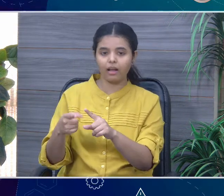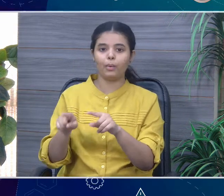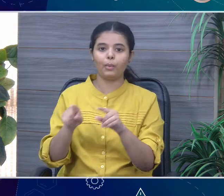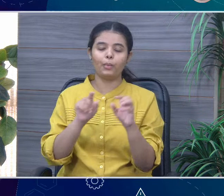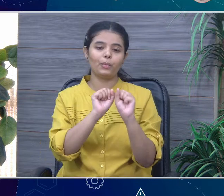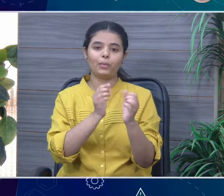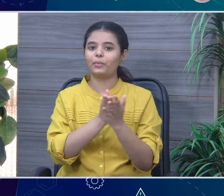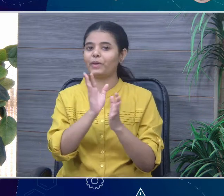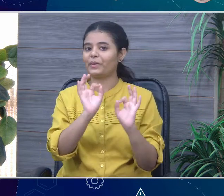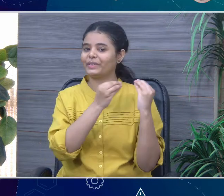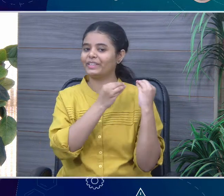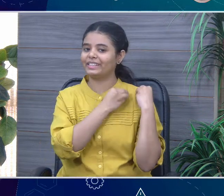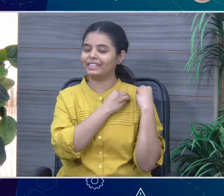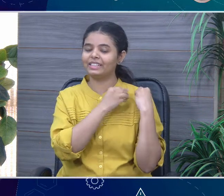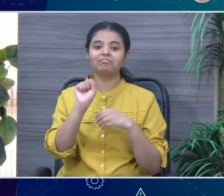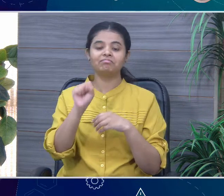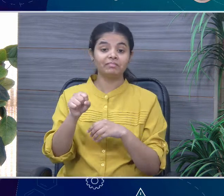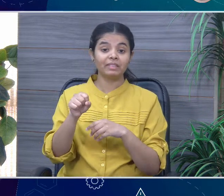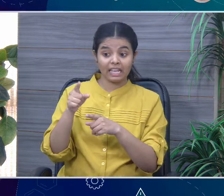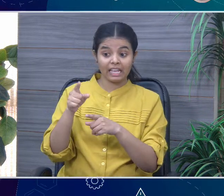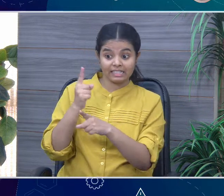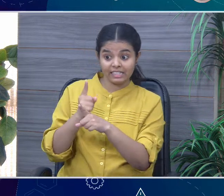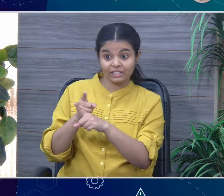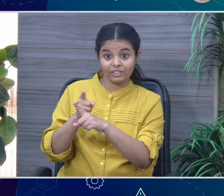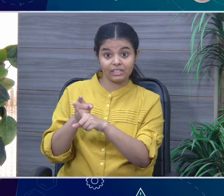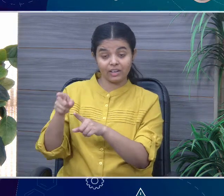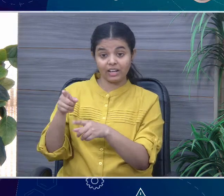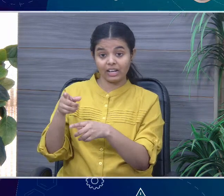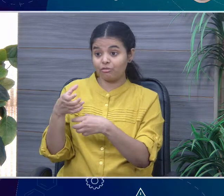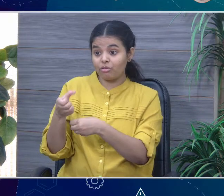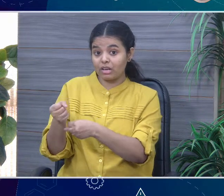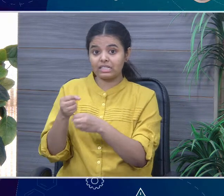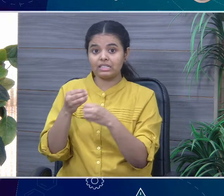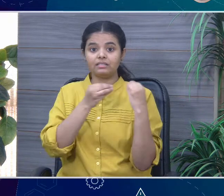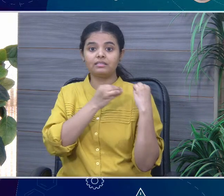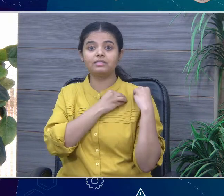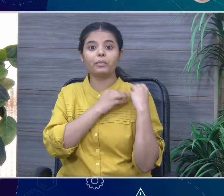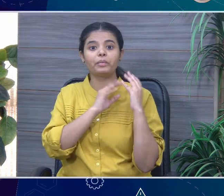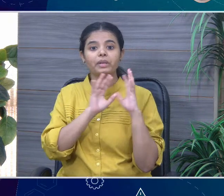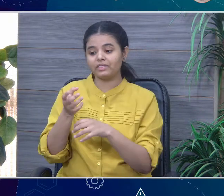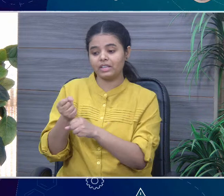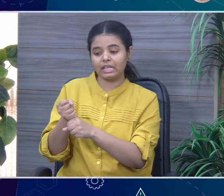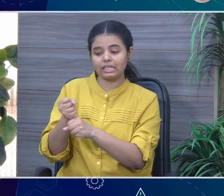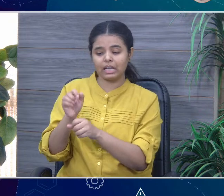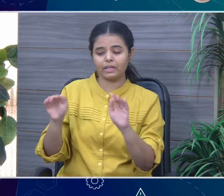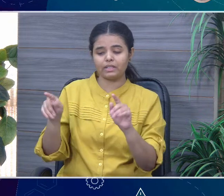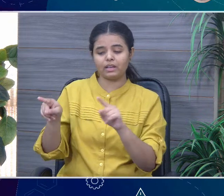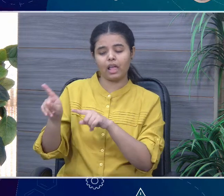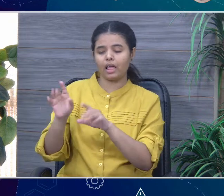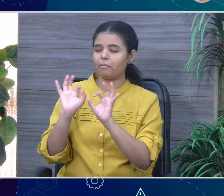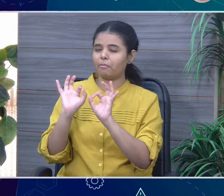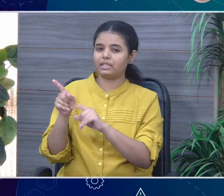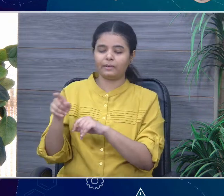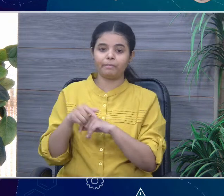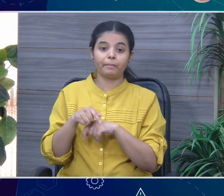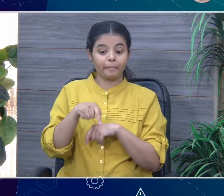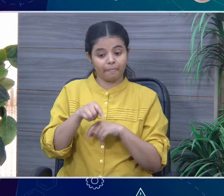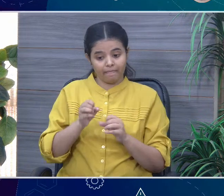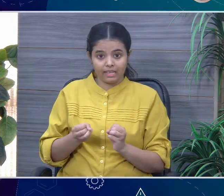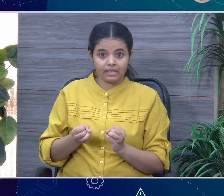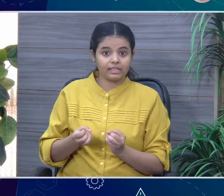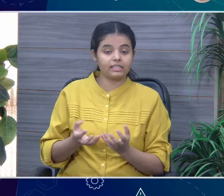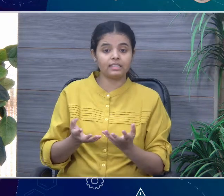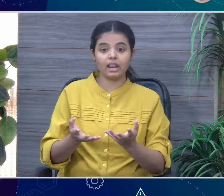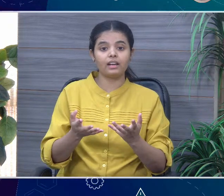can trust a teacher in selecting a buddy. Absolutely, absolutely. Okay, so ma'am, we began this session by